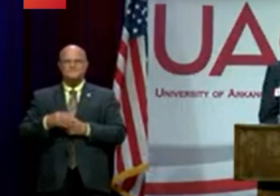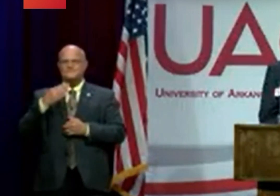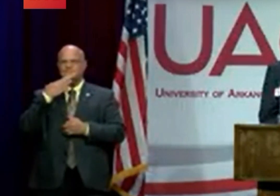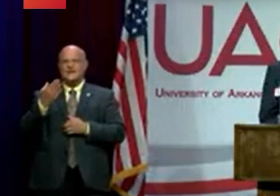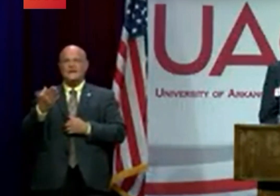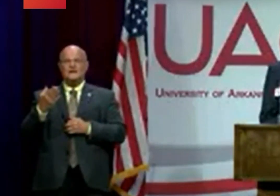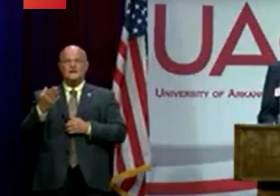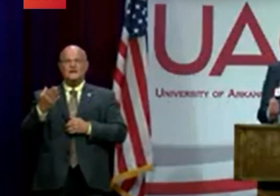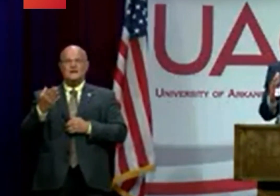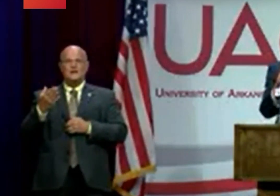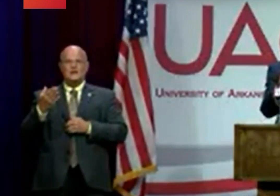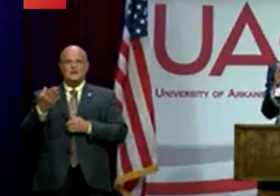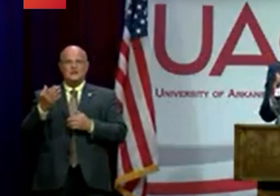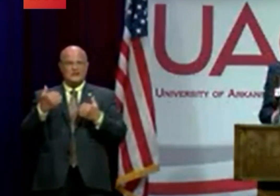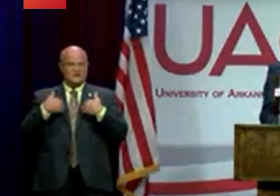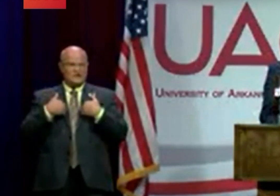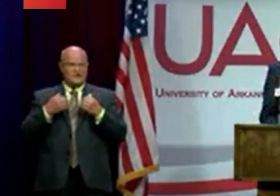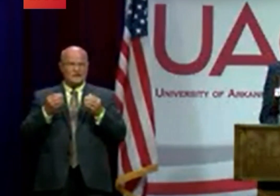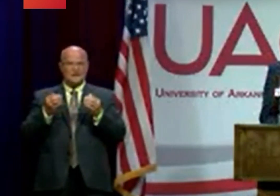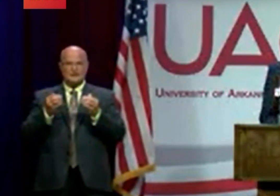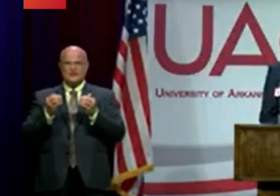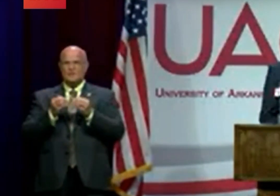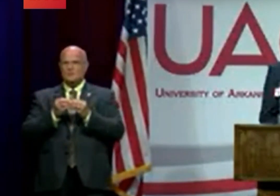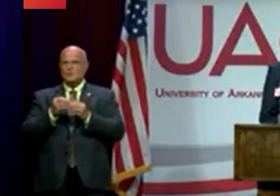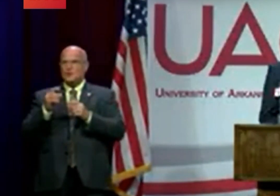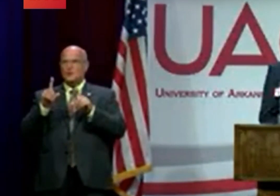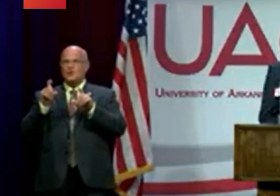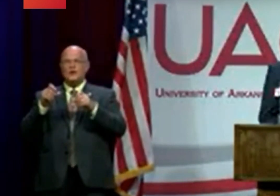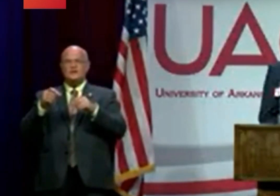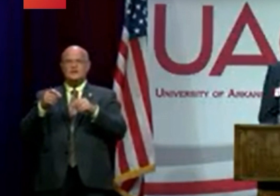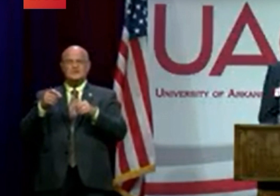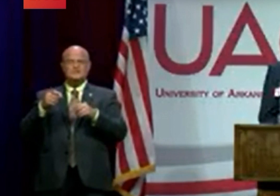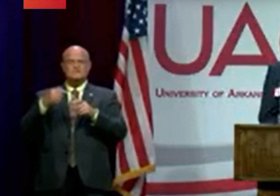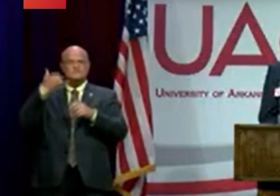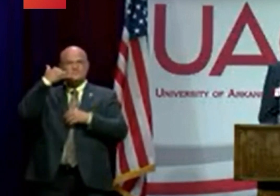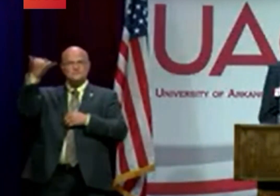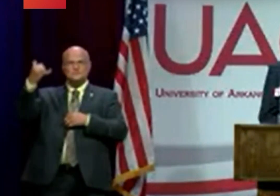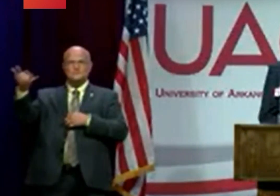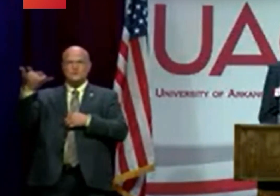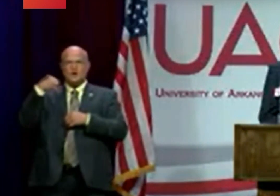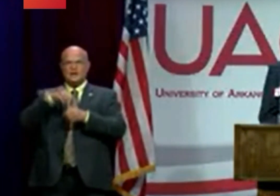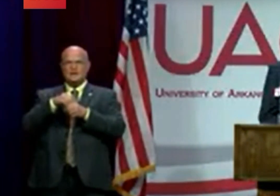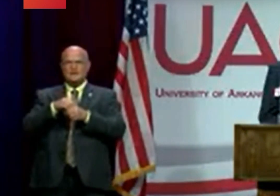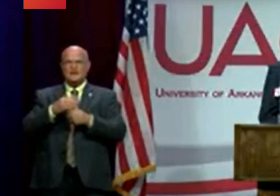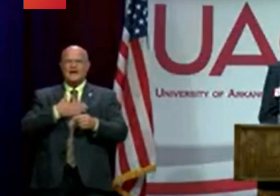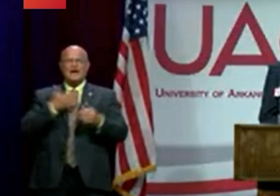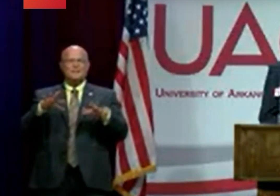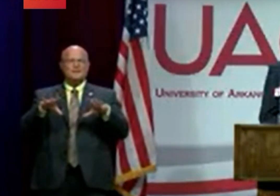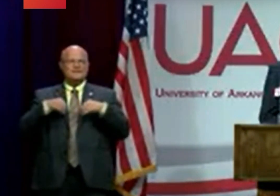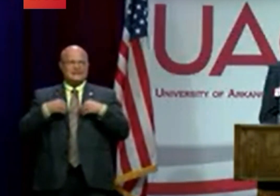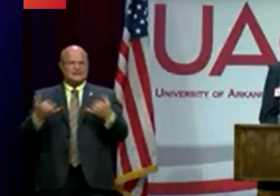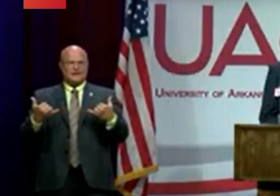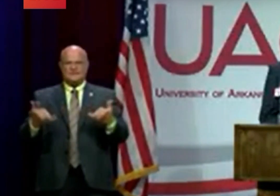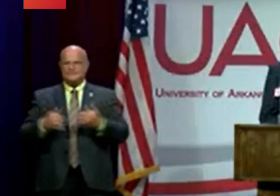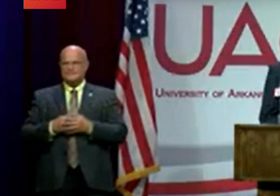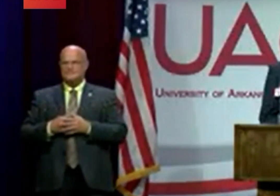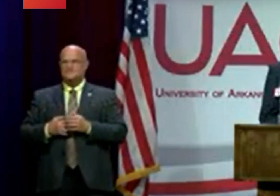Thank you. And if there's any questions remotely, you can just work it in. We'll be glad to take those as well.